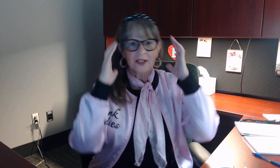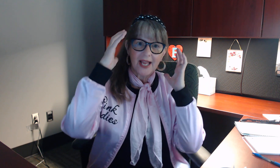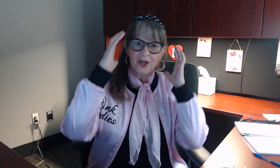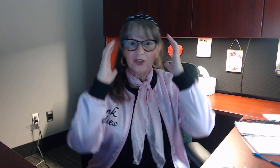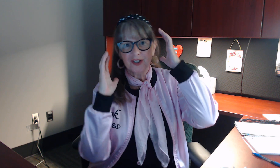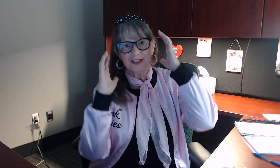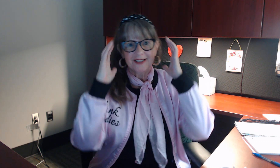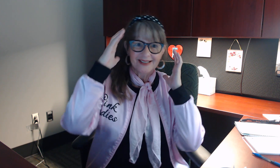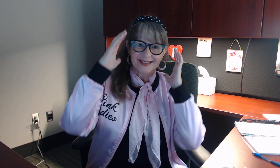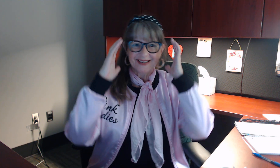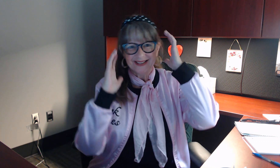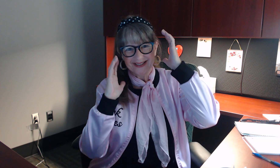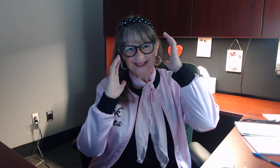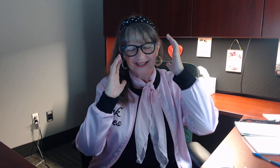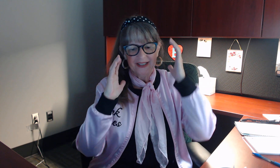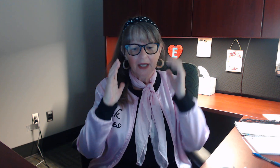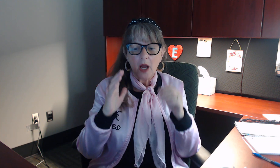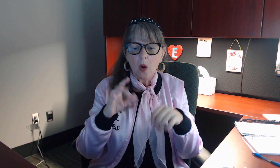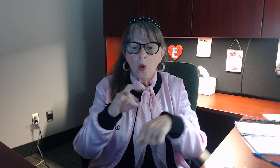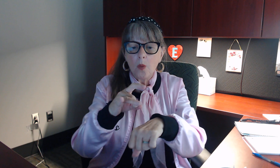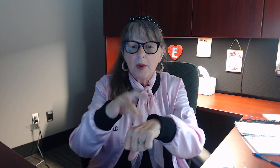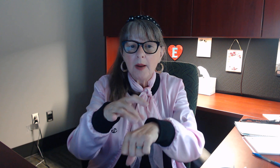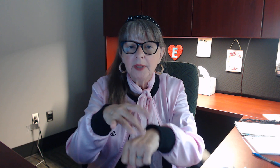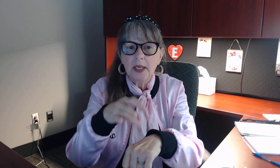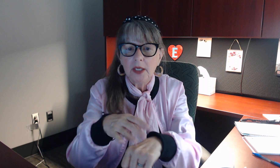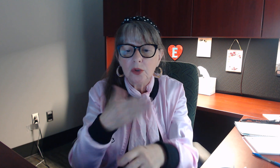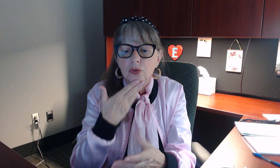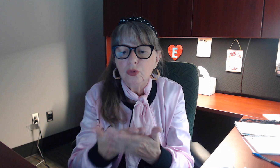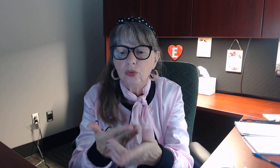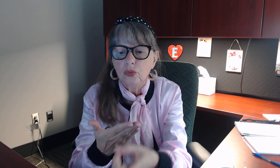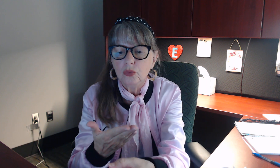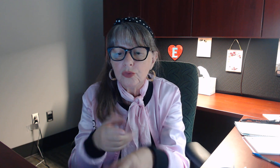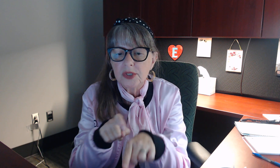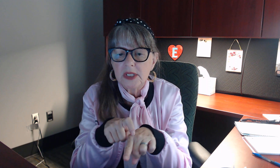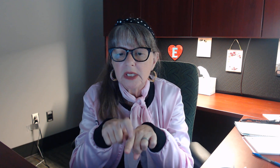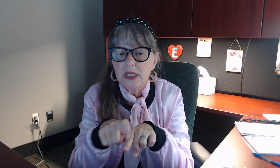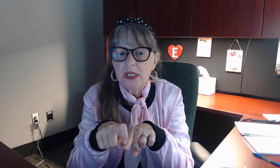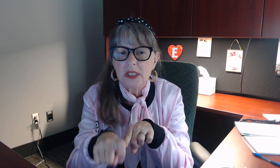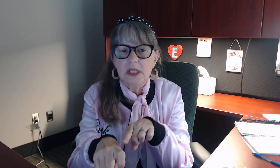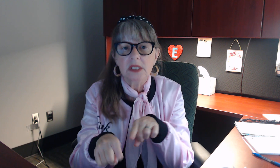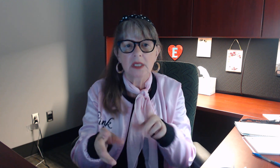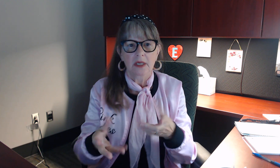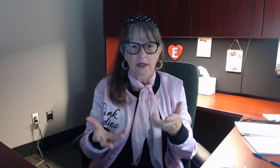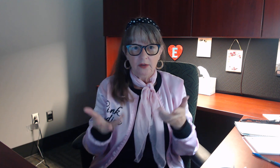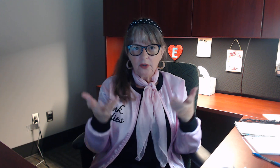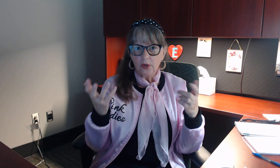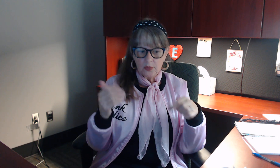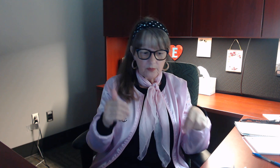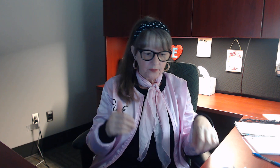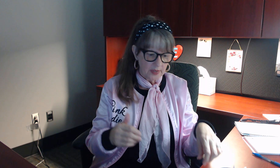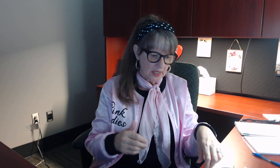Jack-o'-lantern. Oh, pumpkin, oh, seeds. You know, that kind of